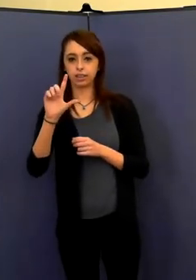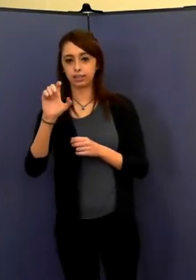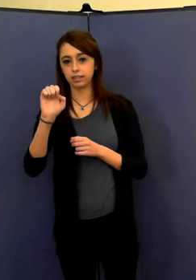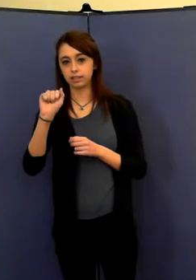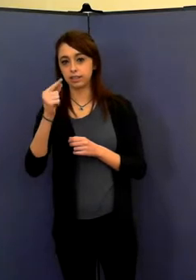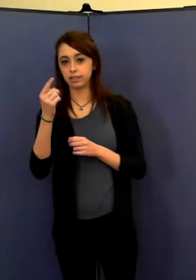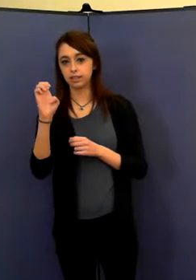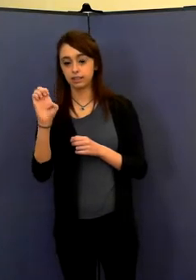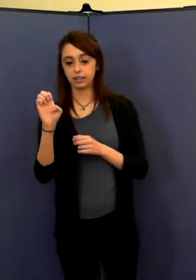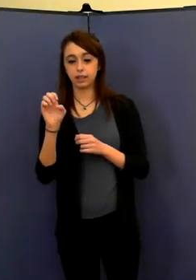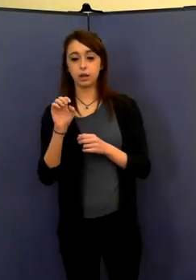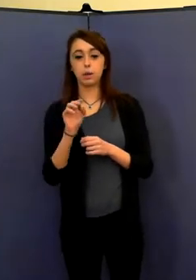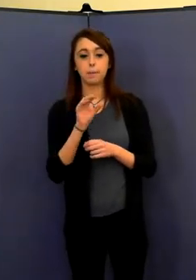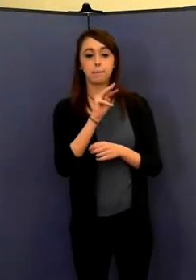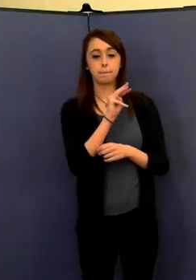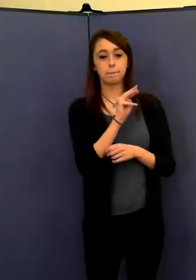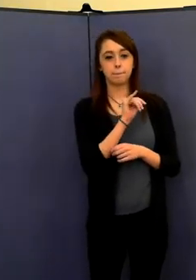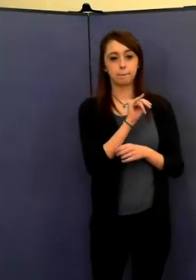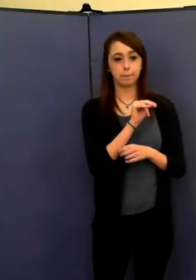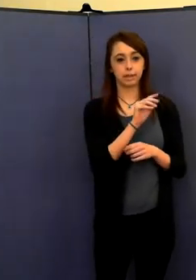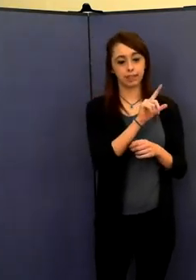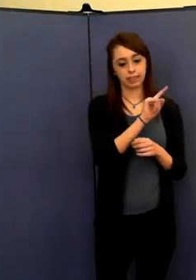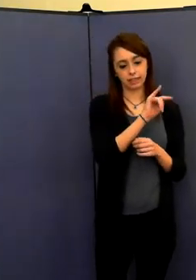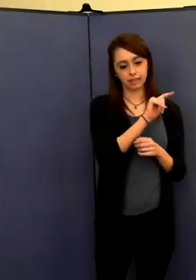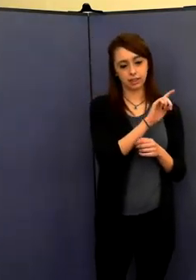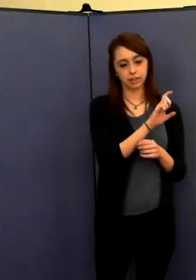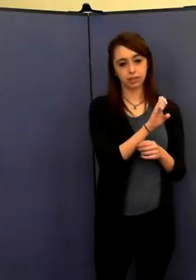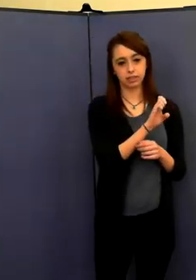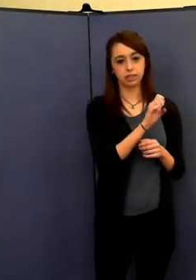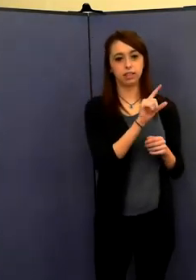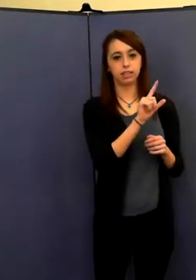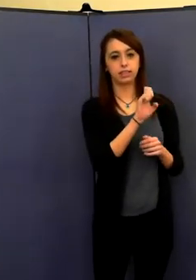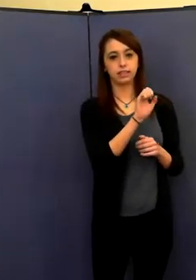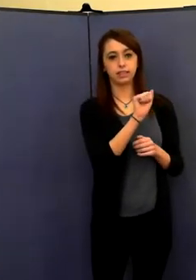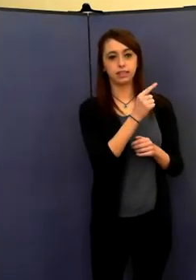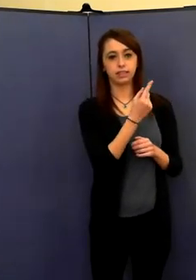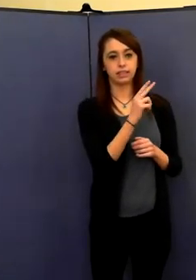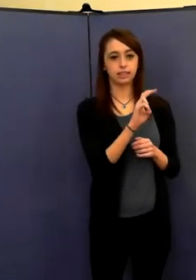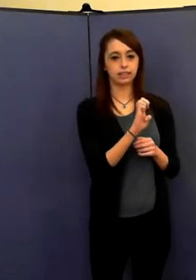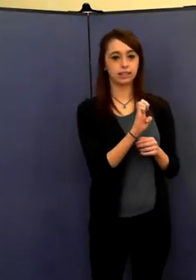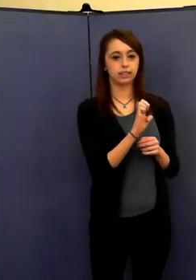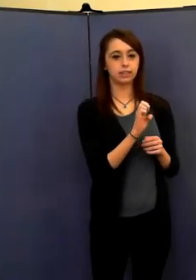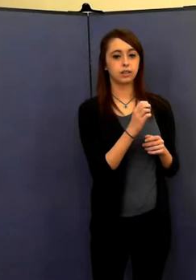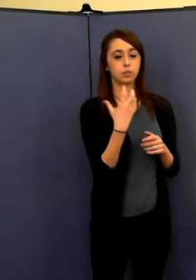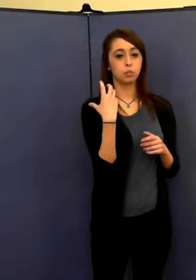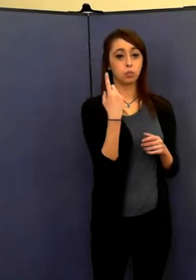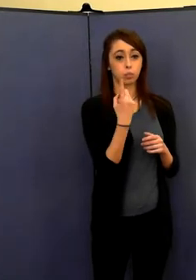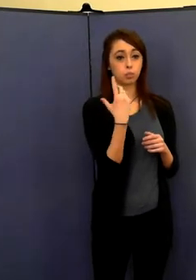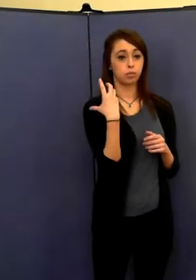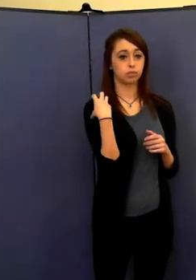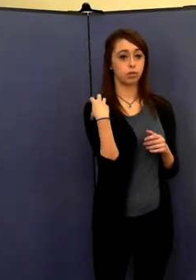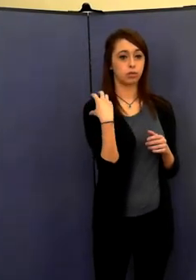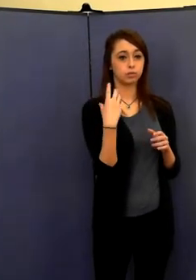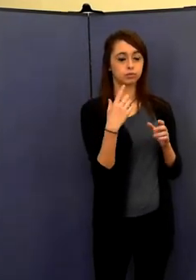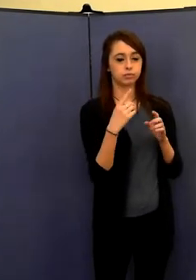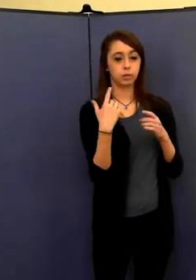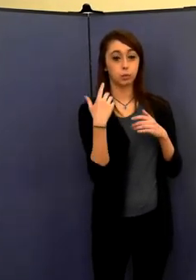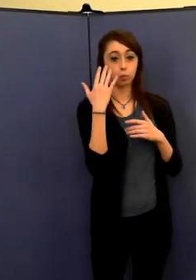4 because little kids tend to like to look at the flowers in the fields and they swarm towards the one ball instead of spreading out like they should